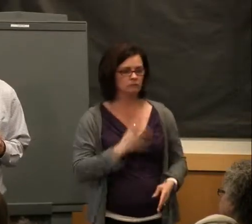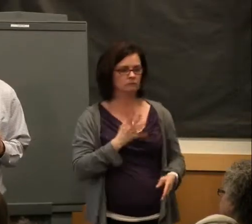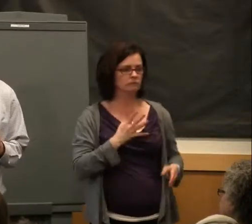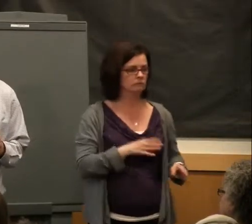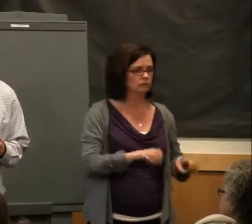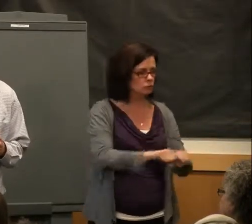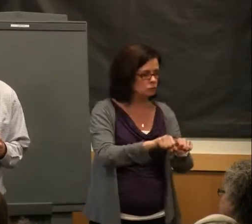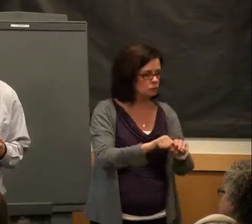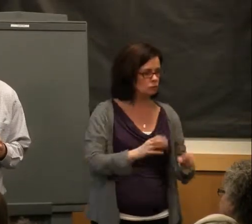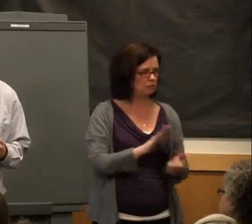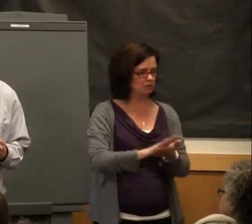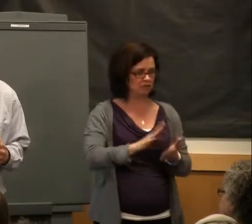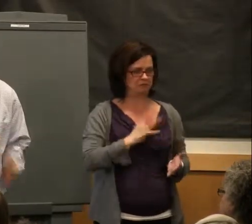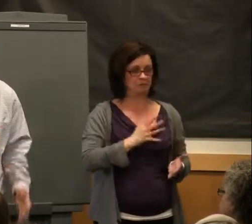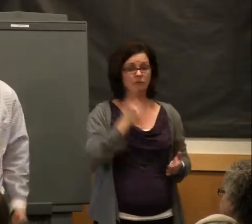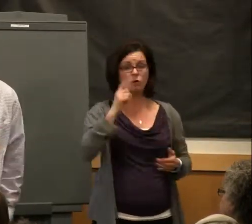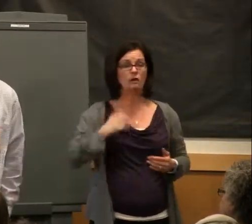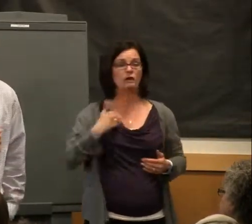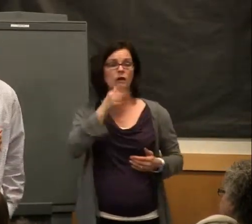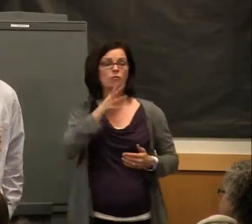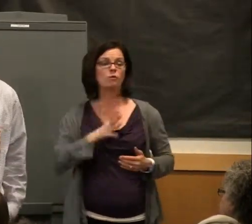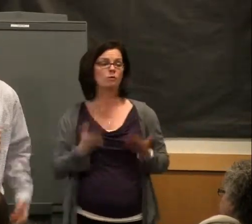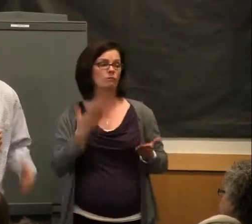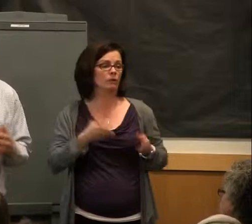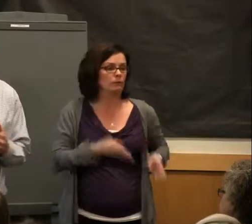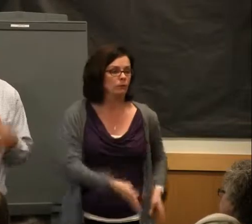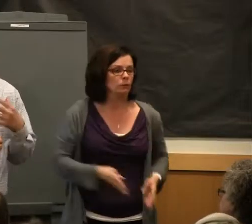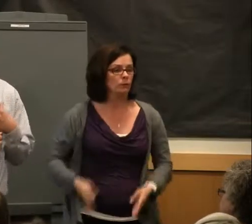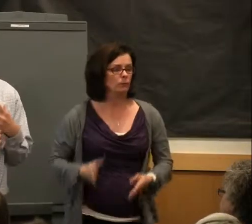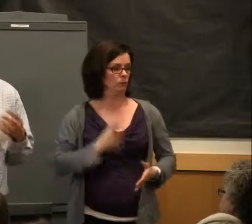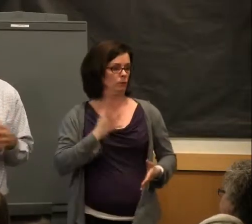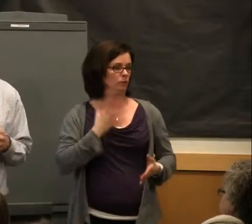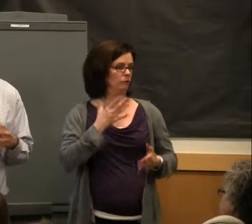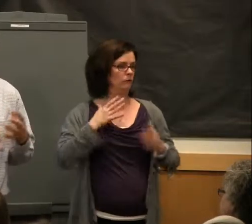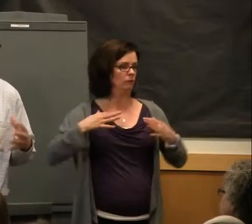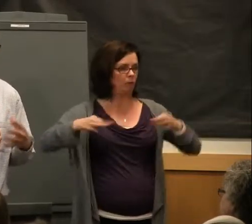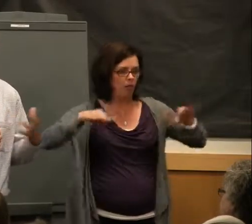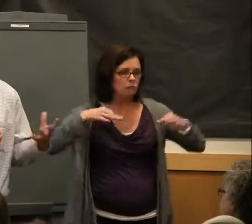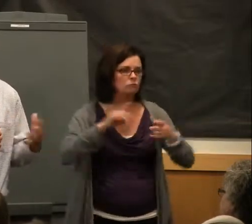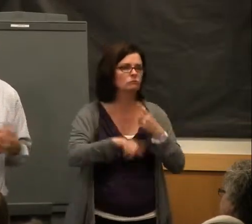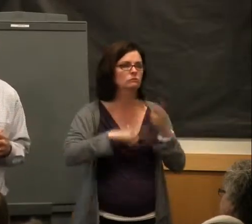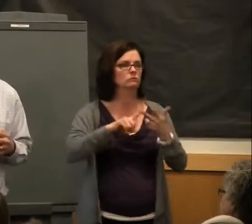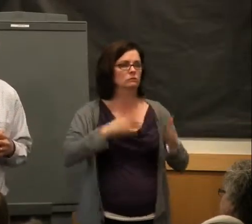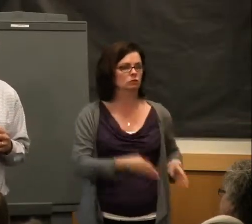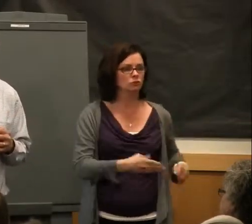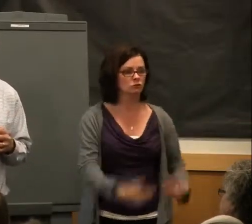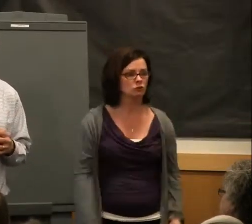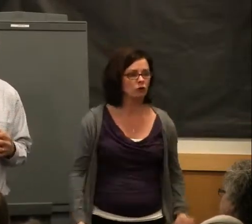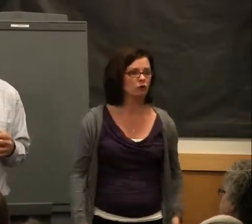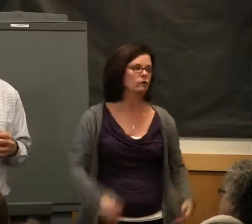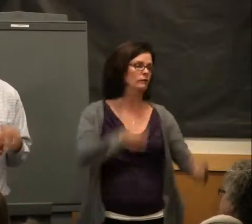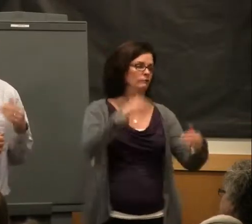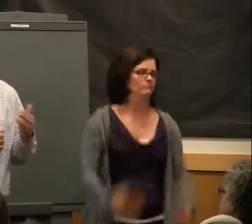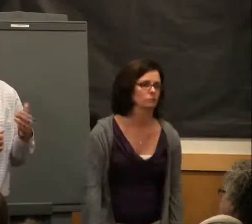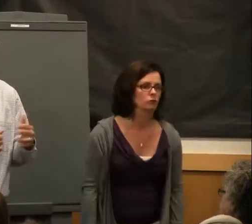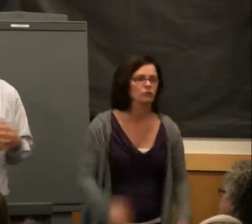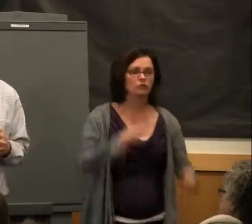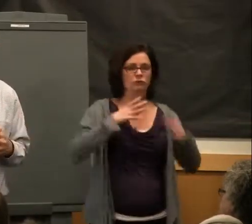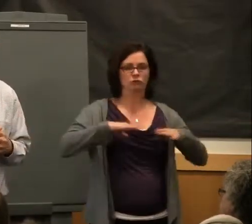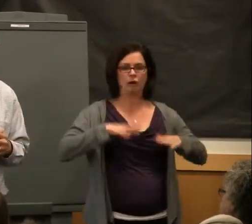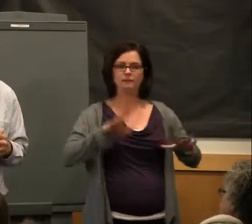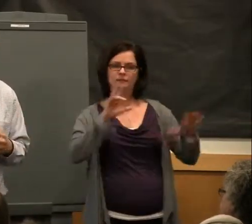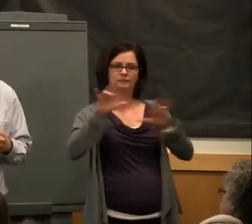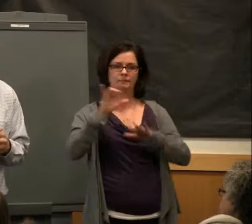the young women, that might be, you know, dress slacks and blouse, skirts, dresses, those types of things, so you